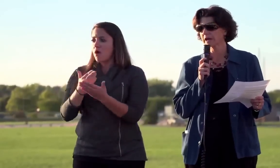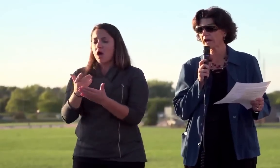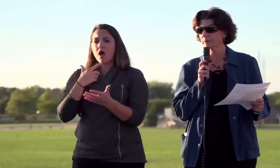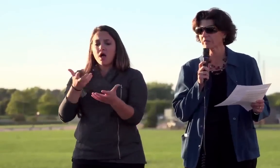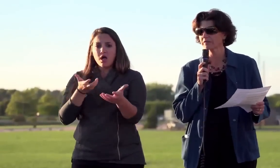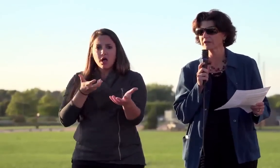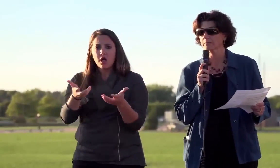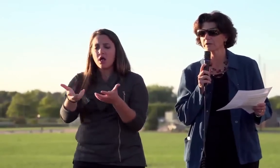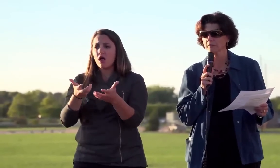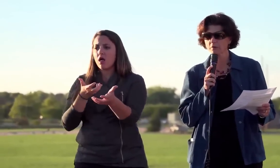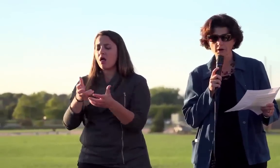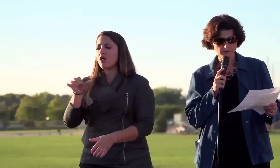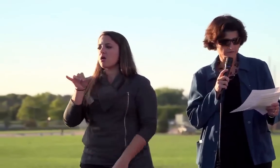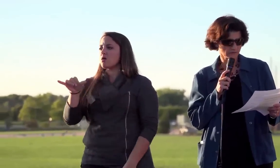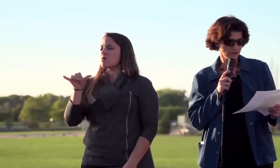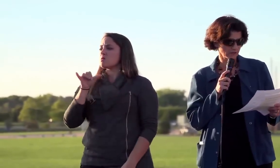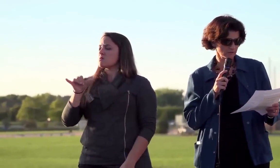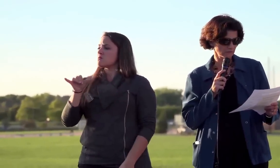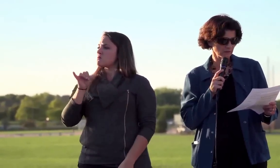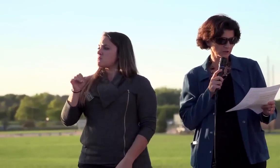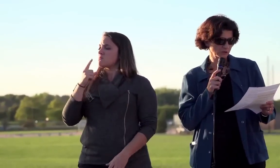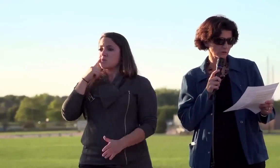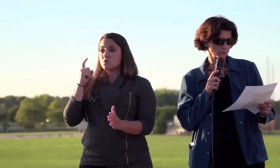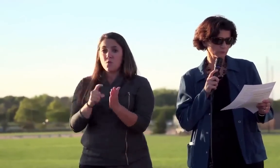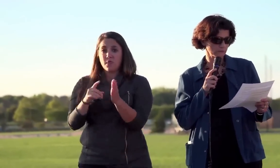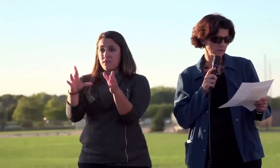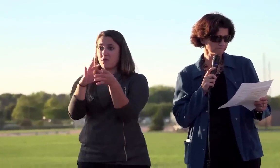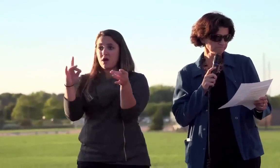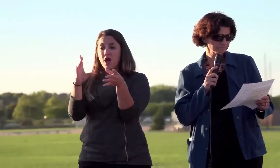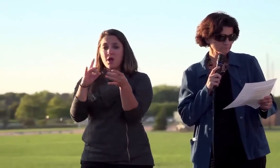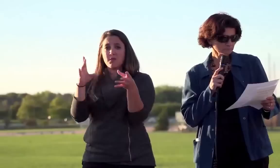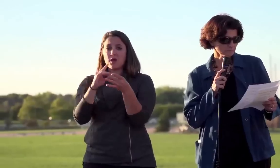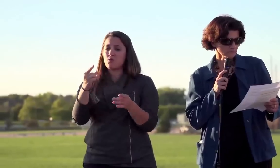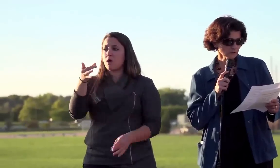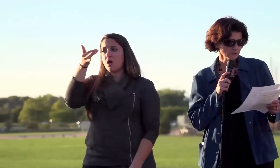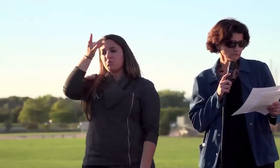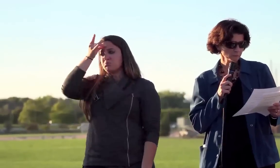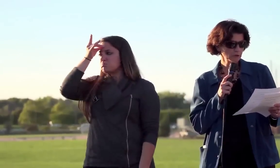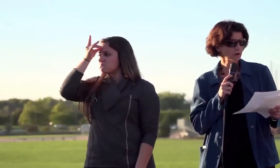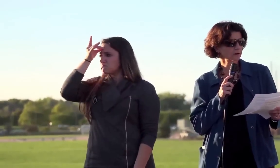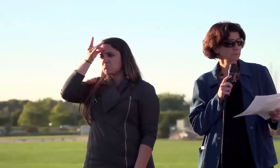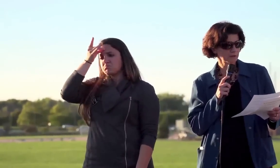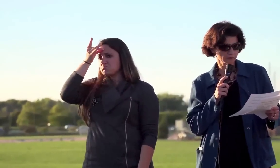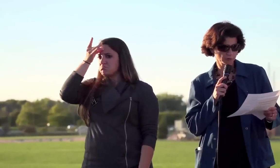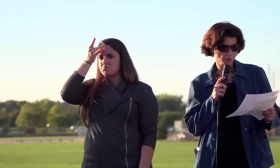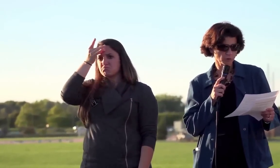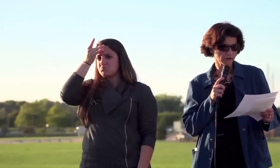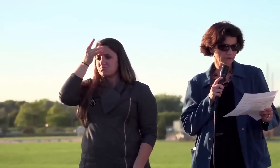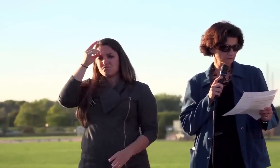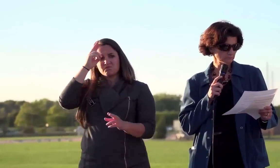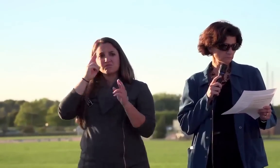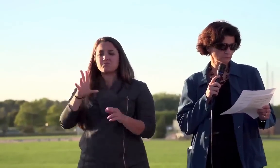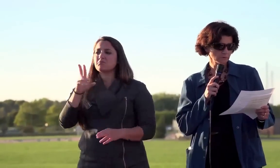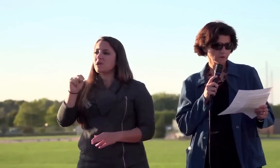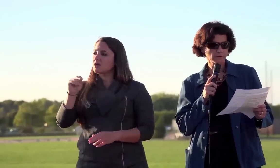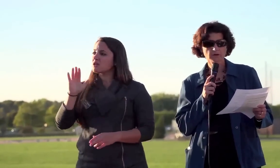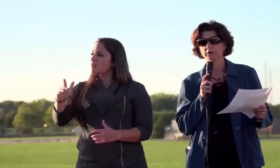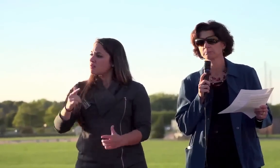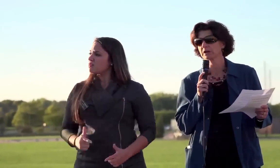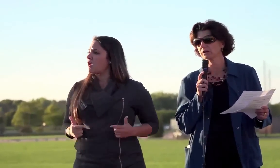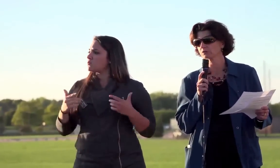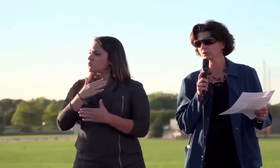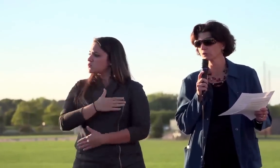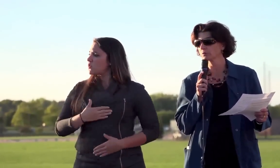theme and thoughts that they shared with me regarding Ben's joy in being a